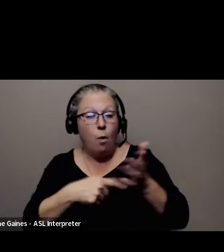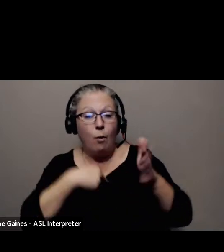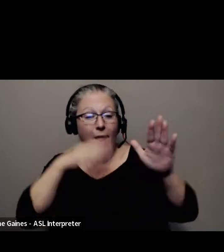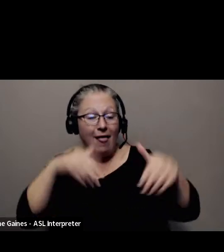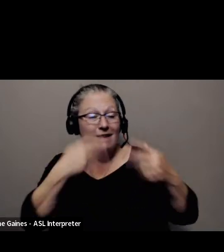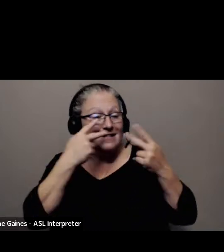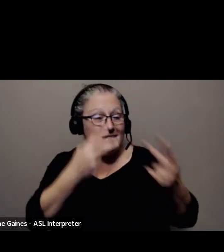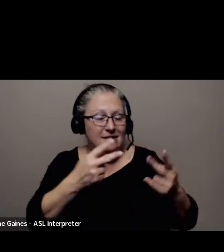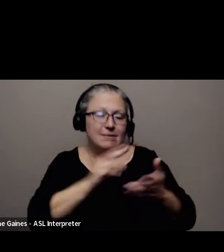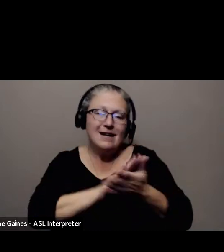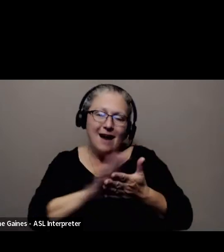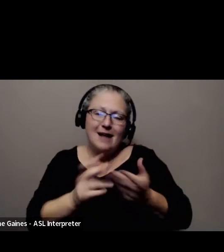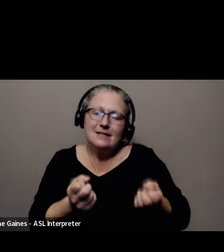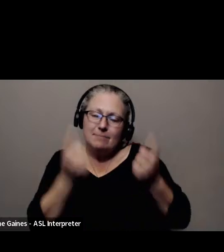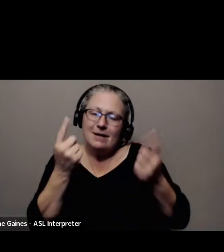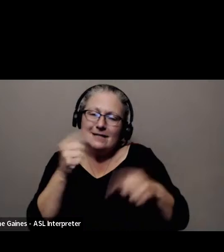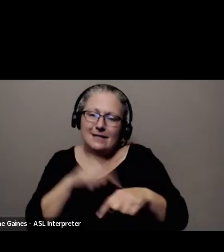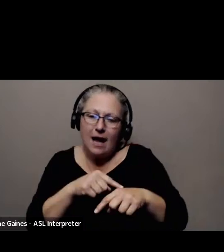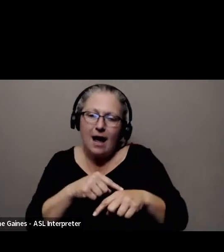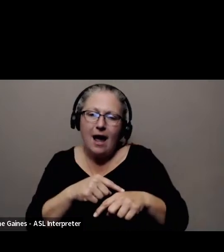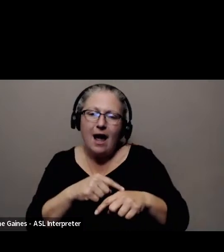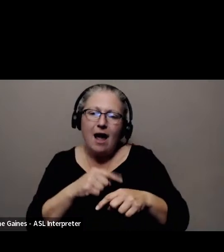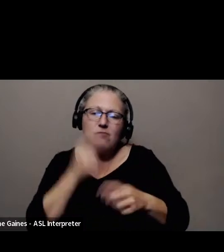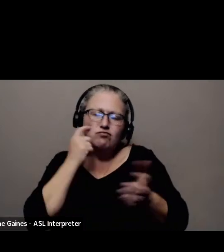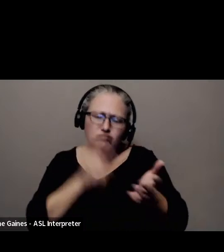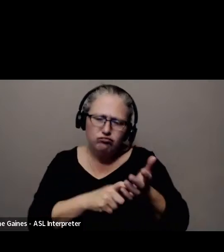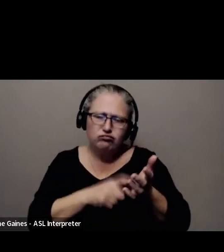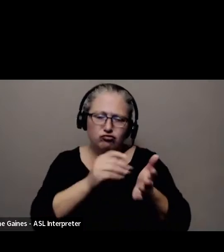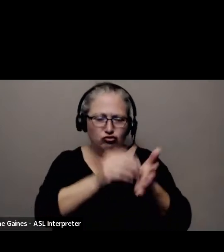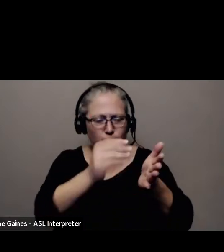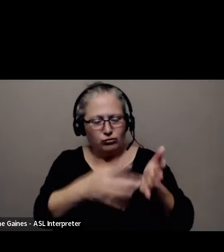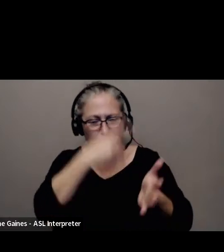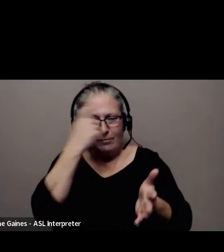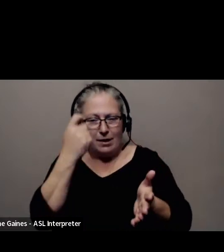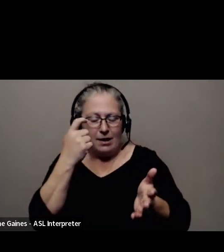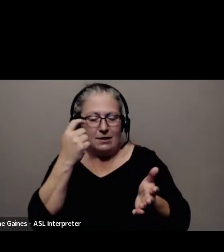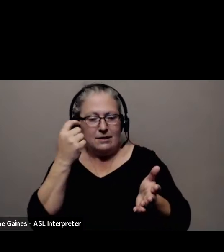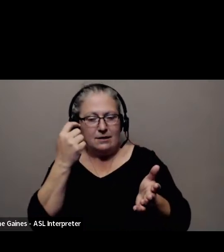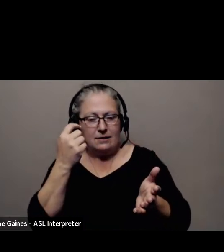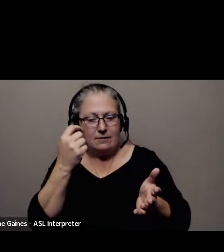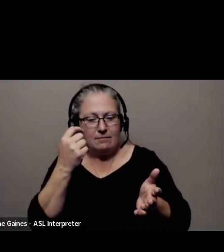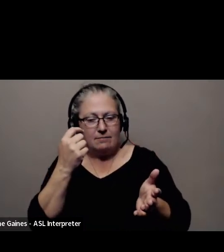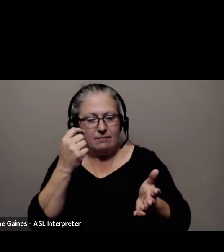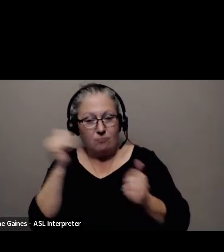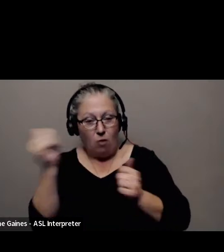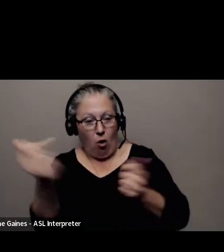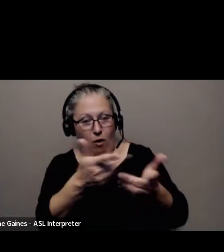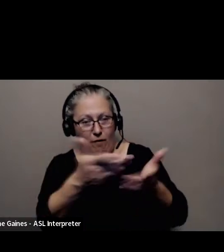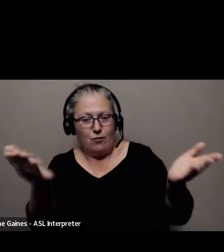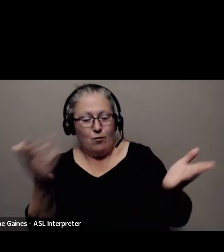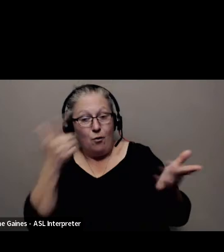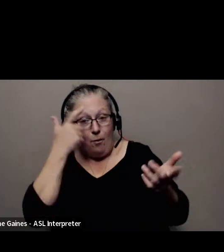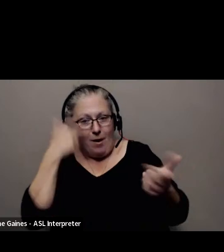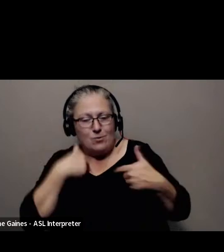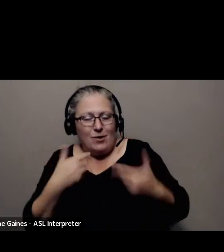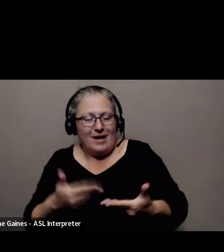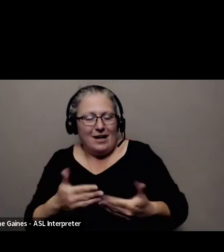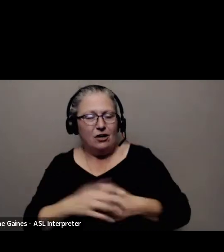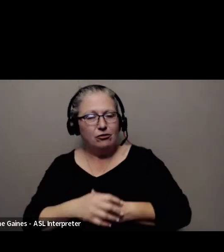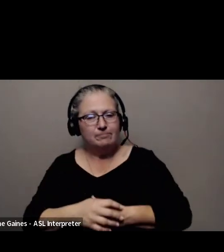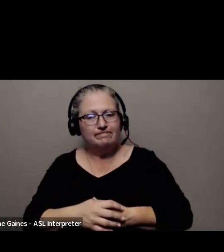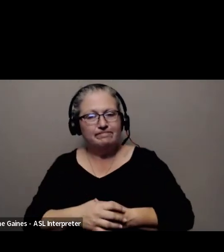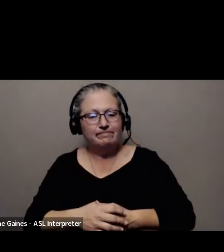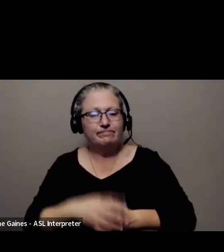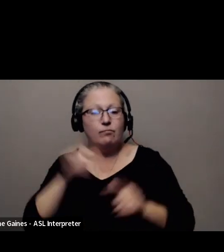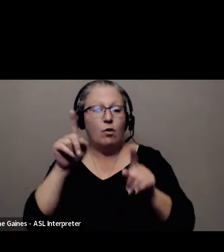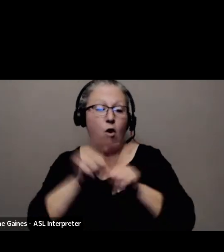it's just really nice to spend time and to just recognize the students, because it's because of all of you that were here. Yes,